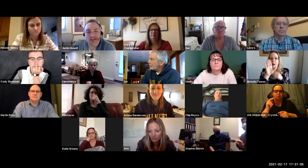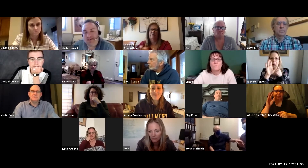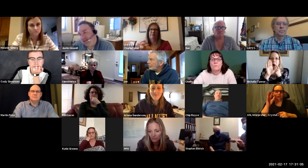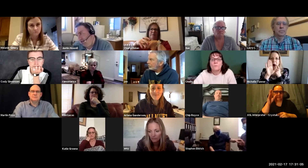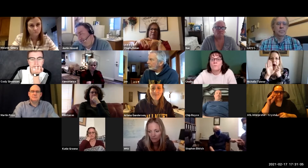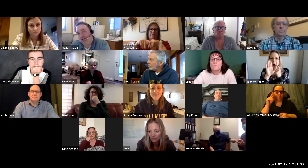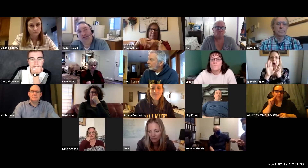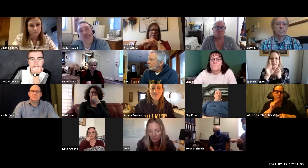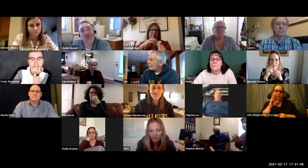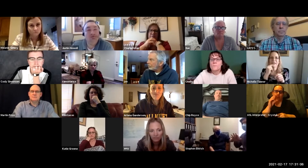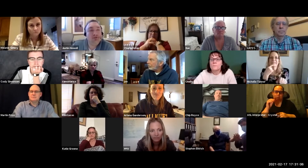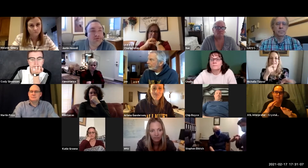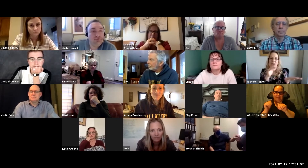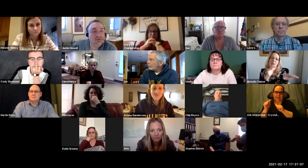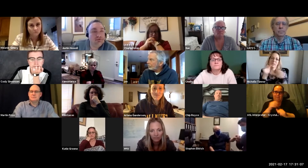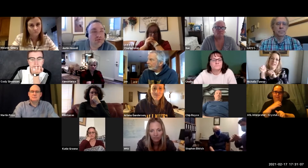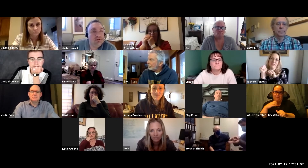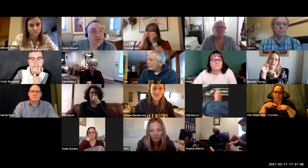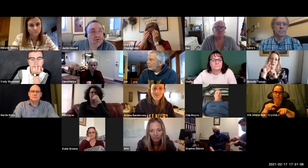be leaving the council in June.